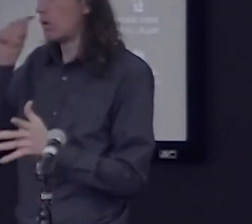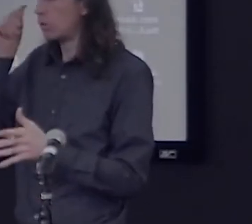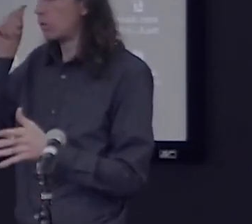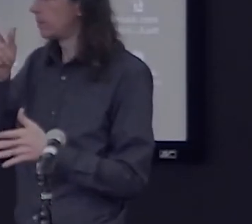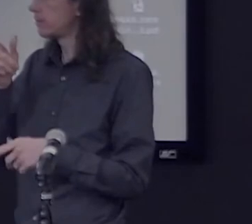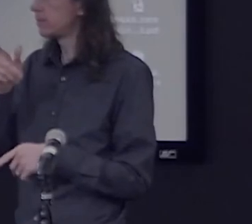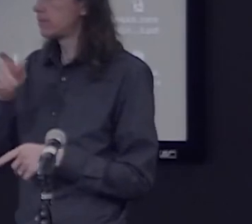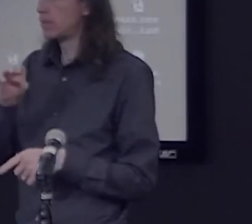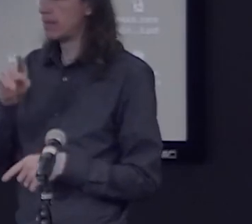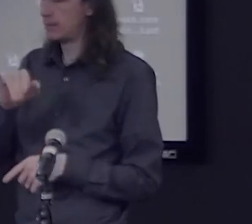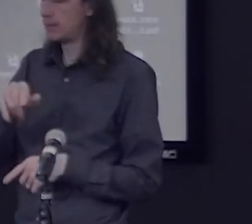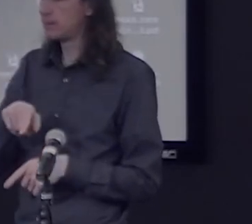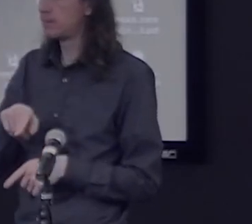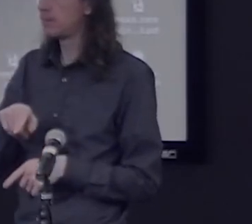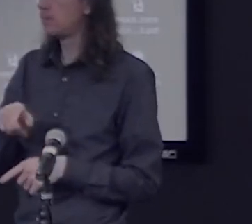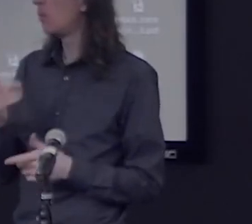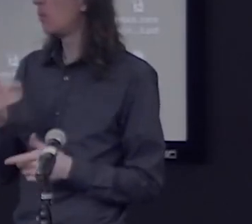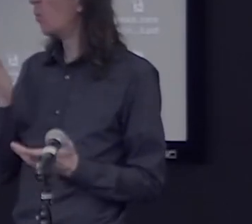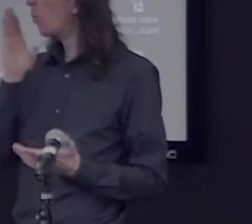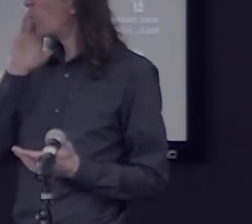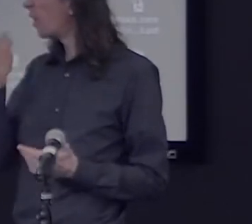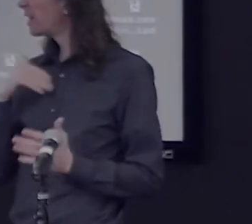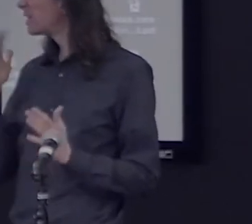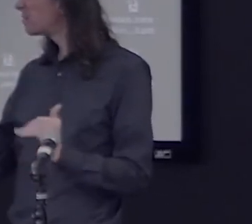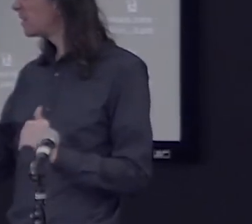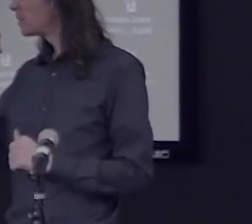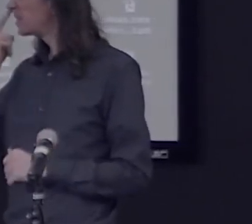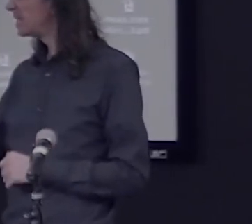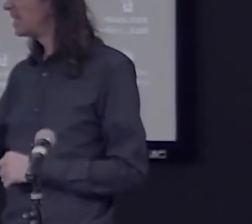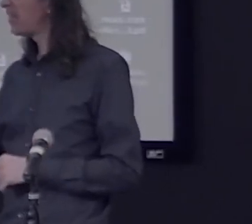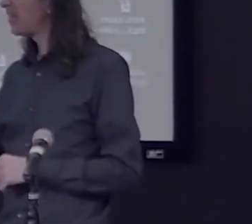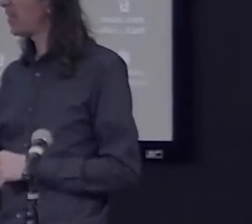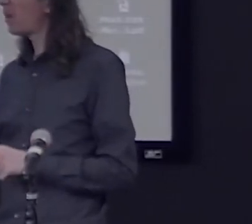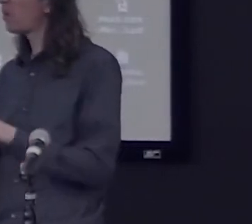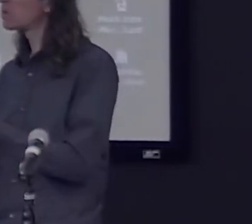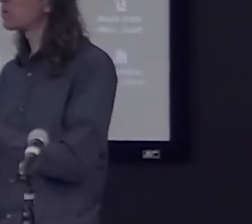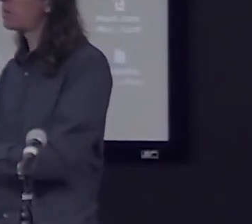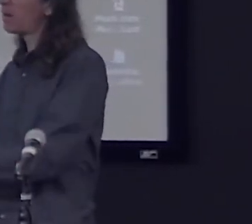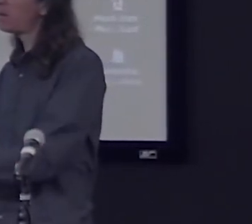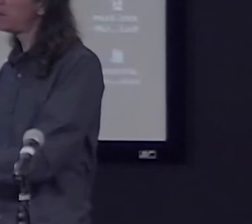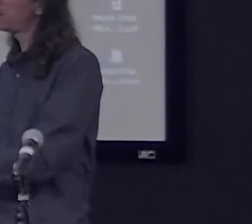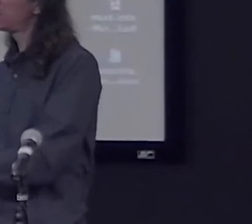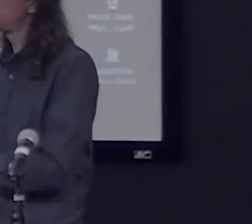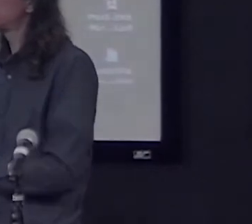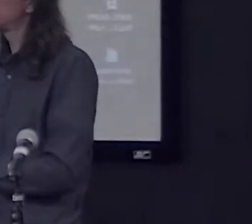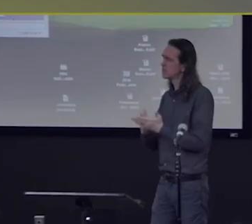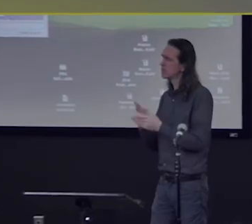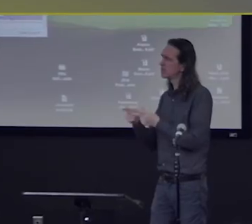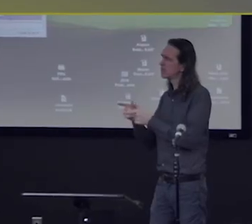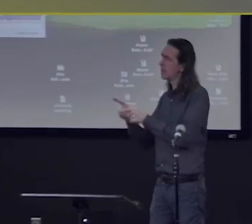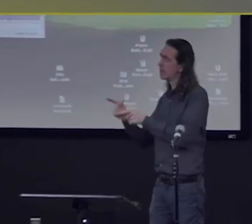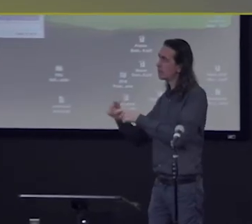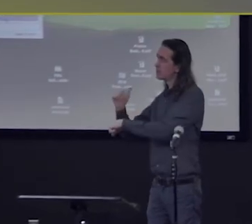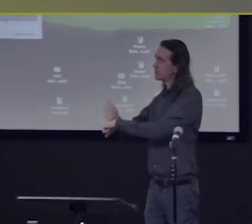spoken modality or the auditory modality would we expect to see that also